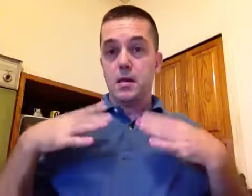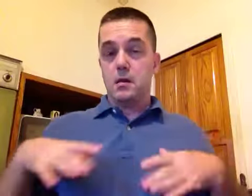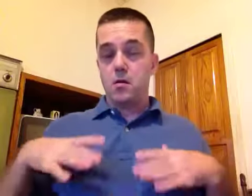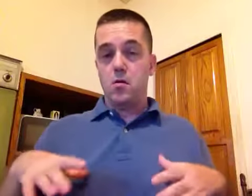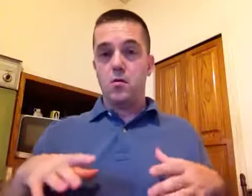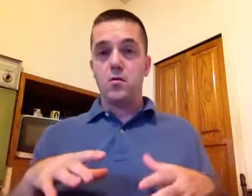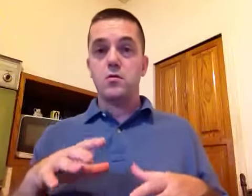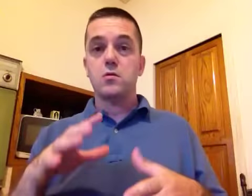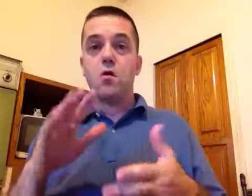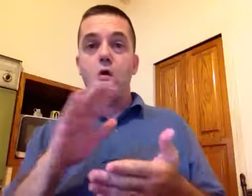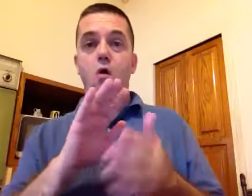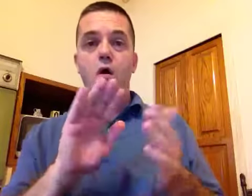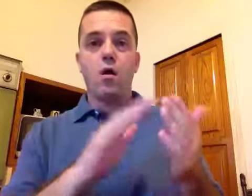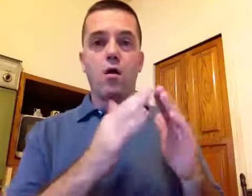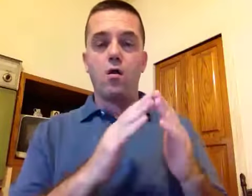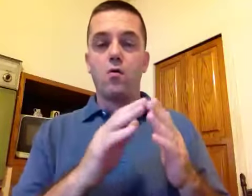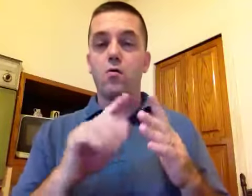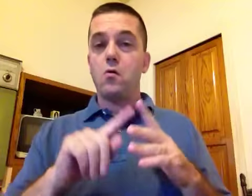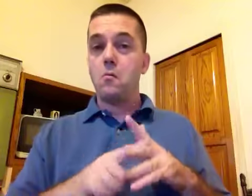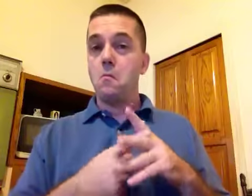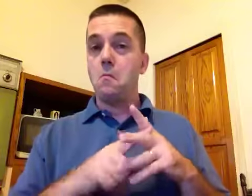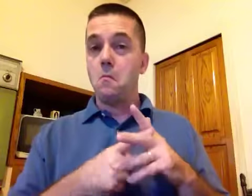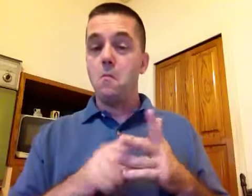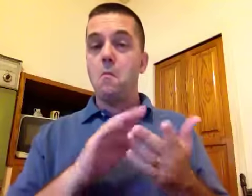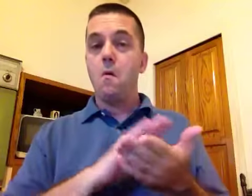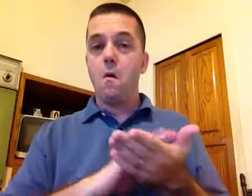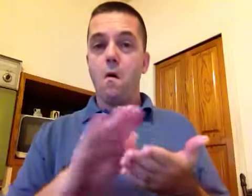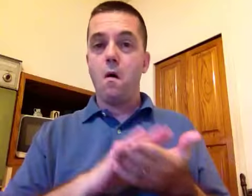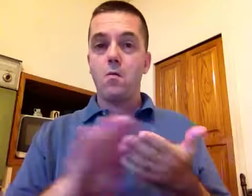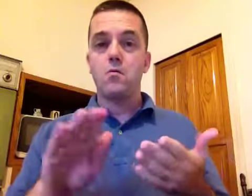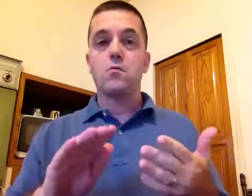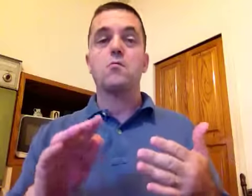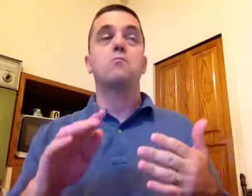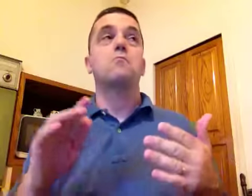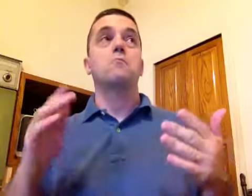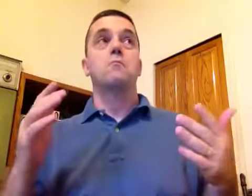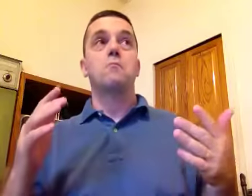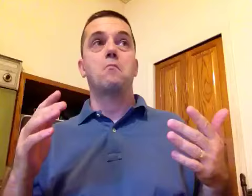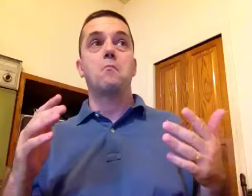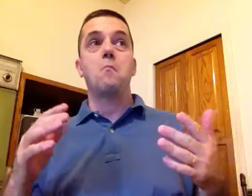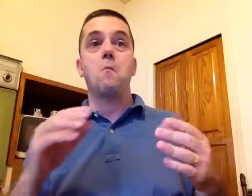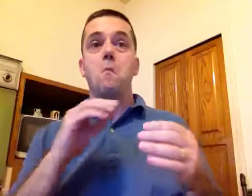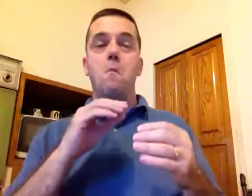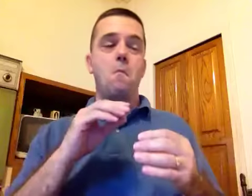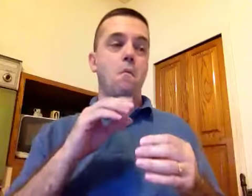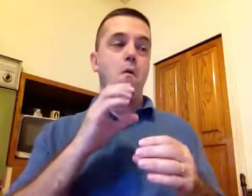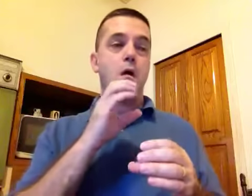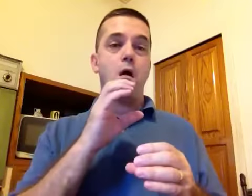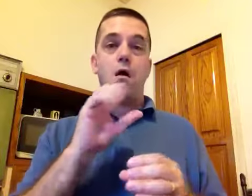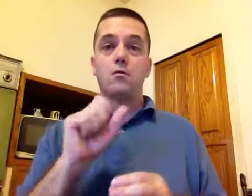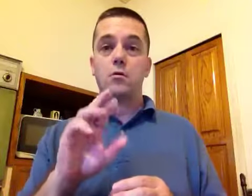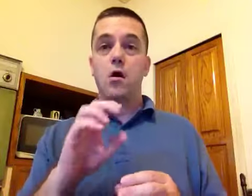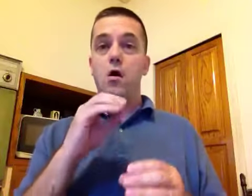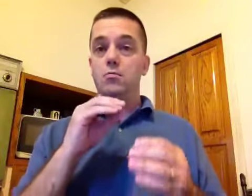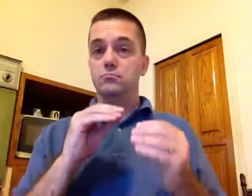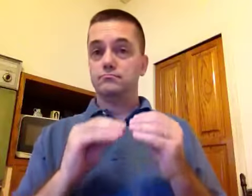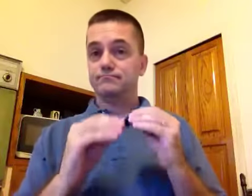company. Or this is the typical millionaire in America today. They're not stockbrokers. They're not real estate